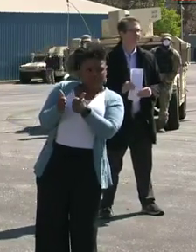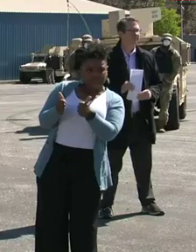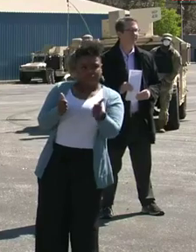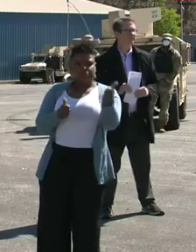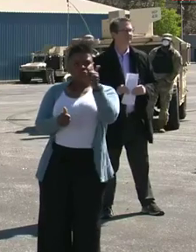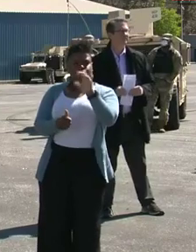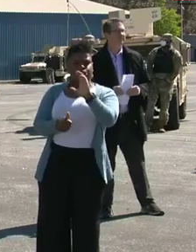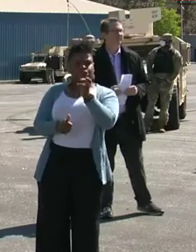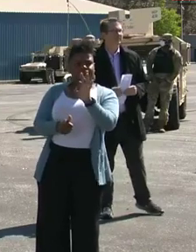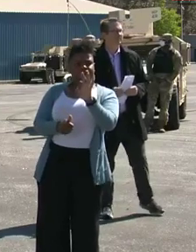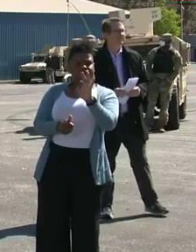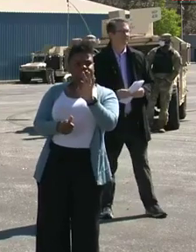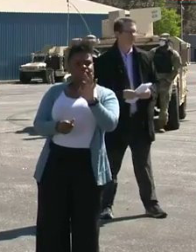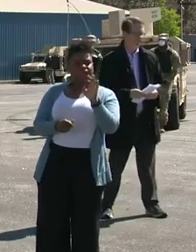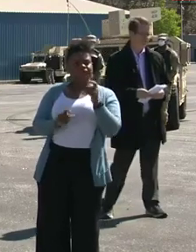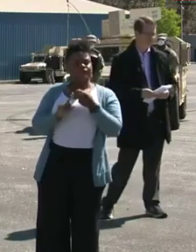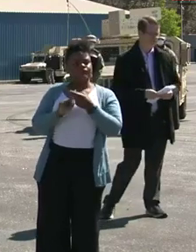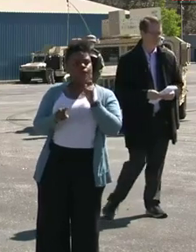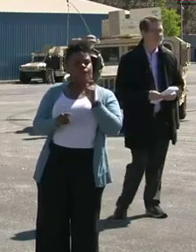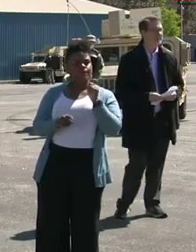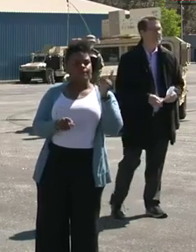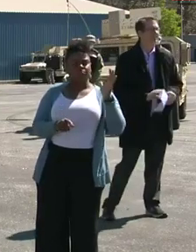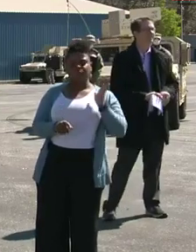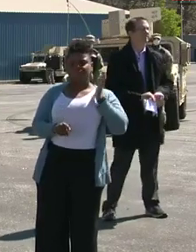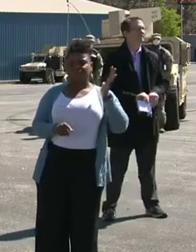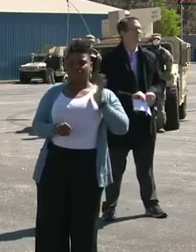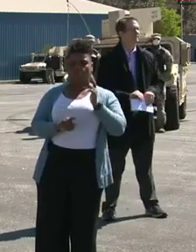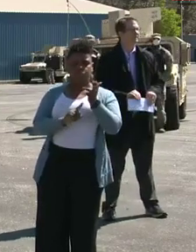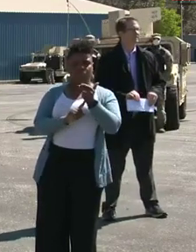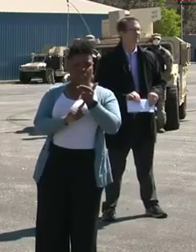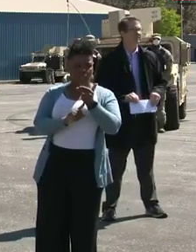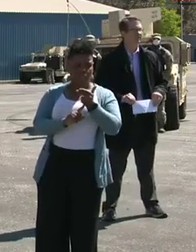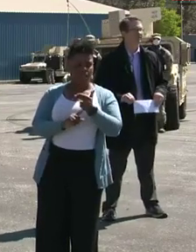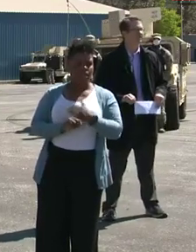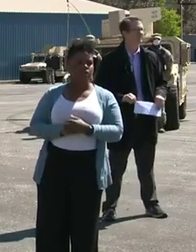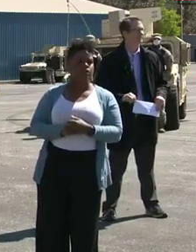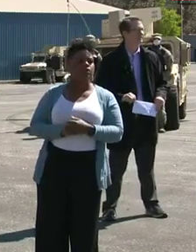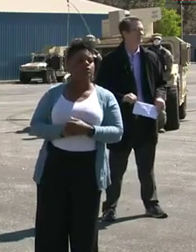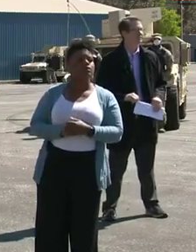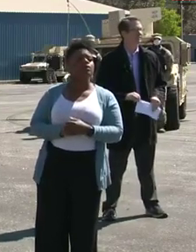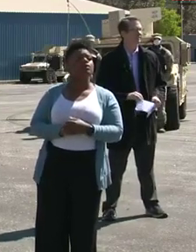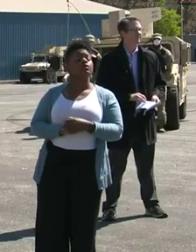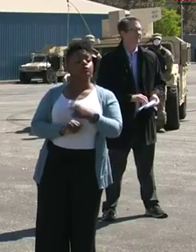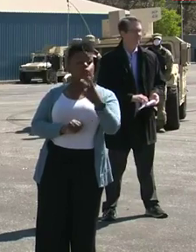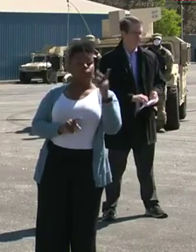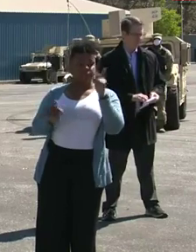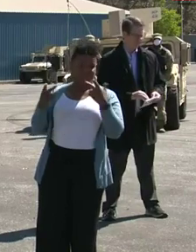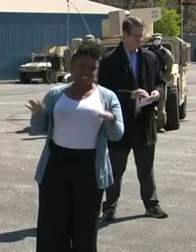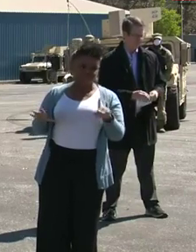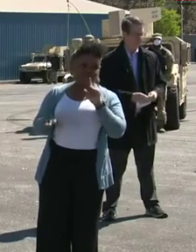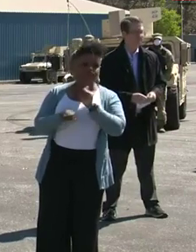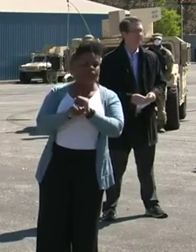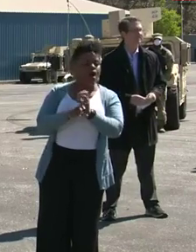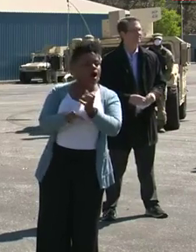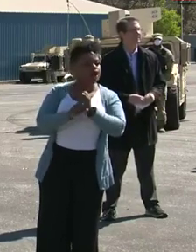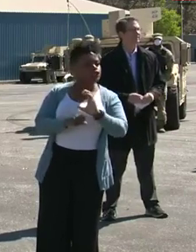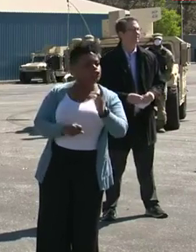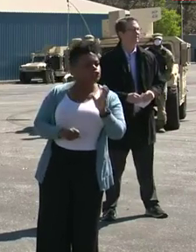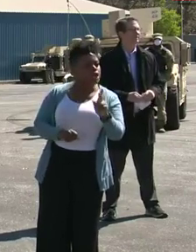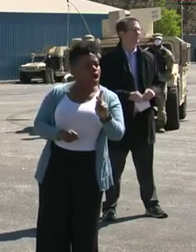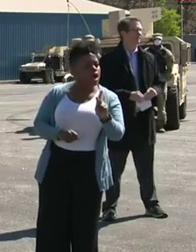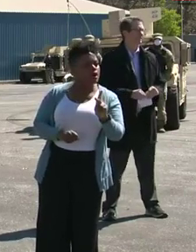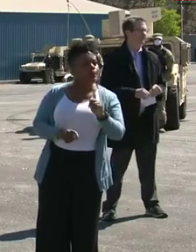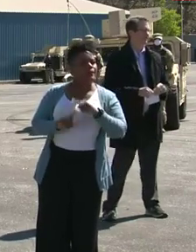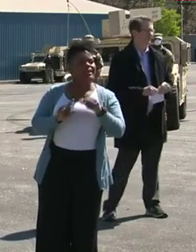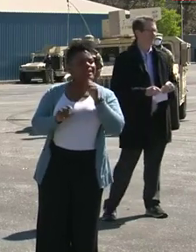2 of the 19 people that were laid off with him have gotten checks, but they didn't get the check for the first week, which